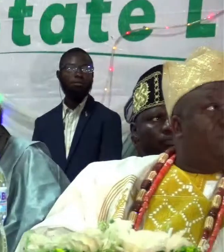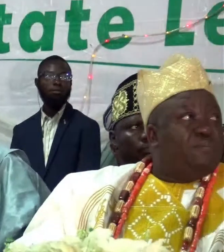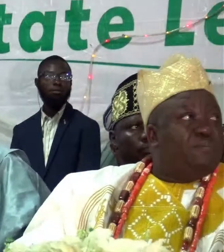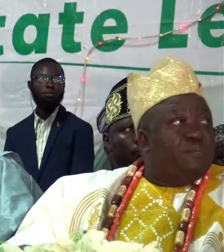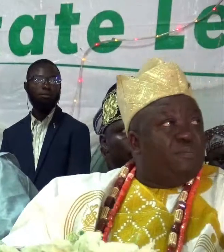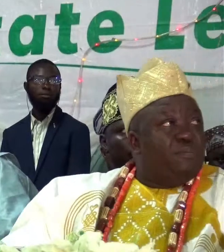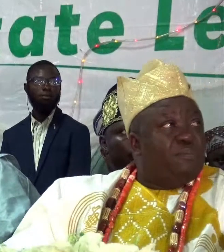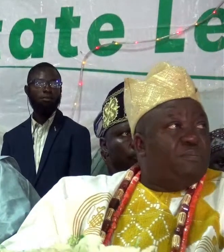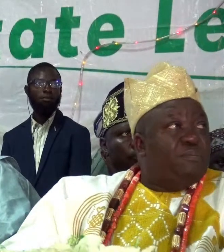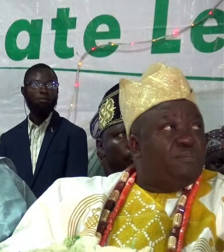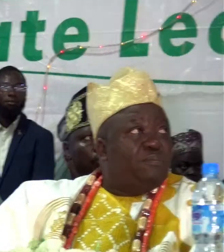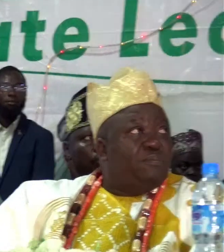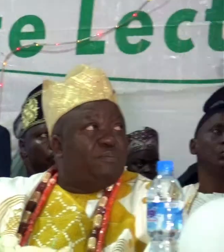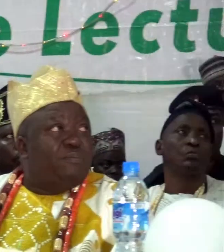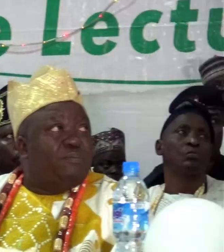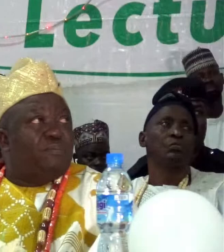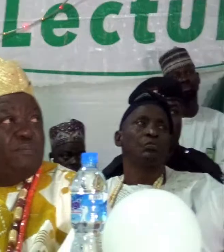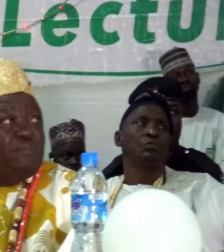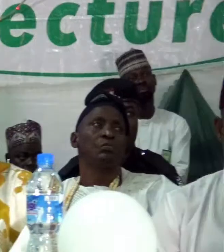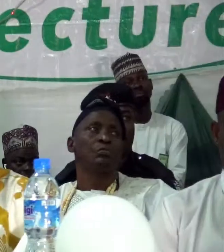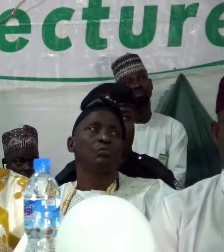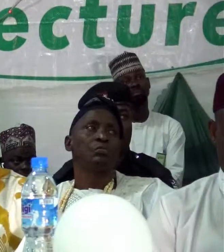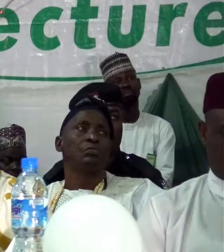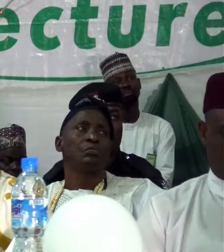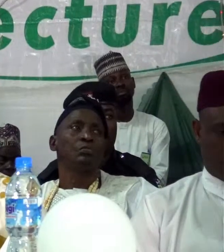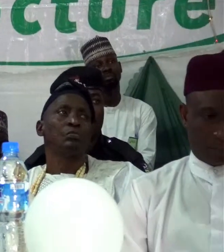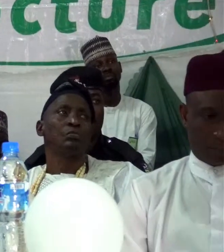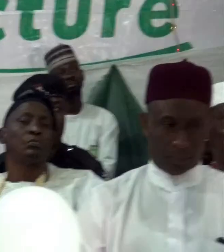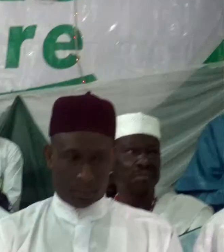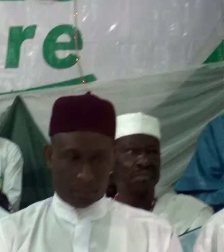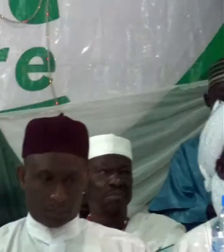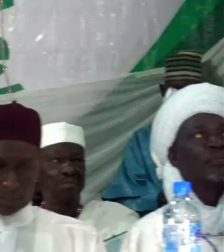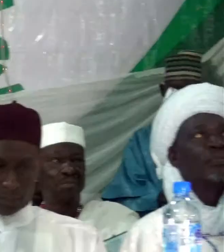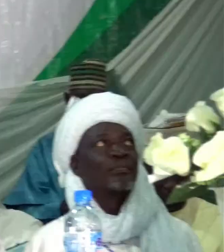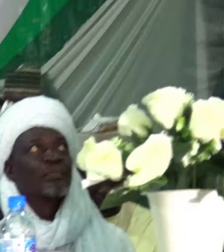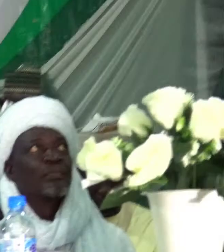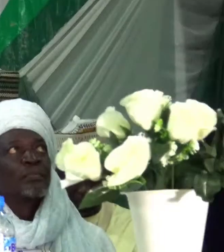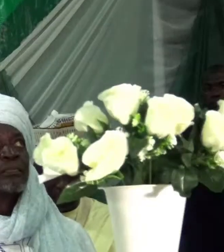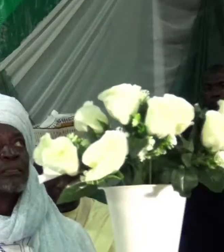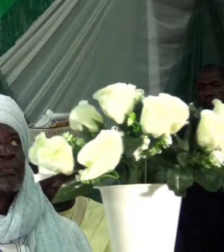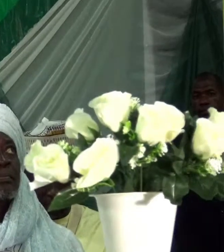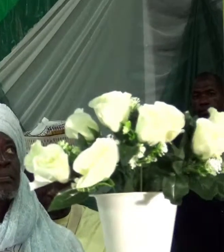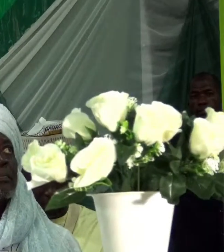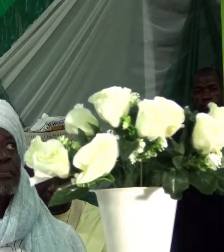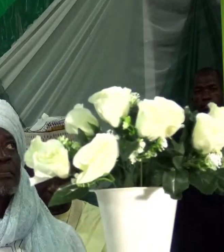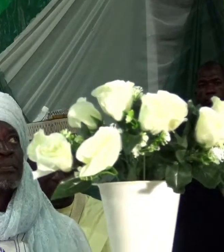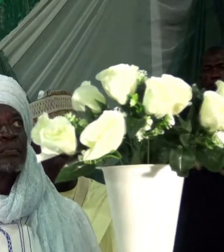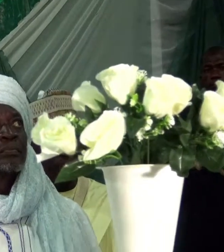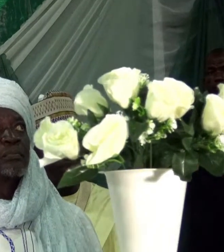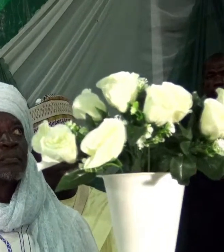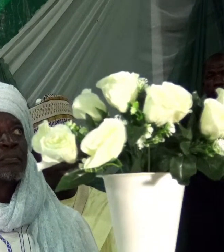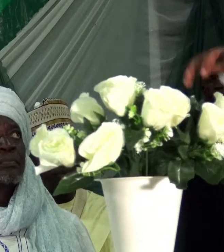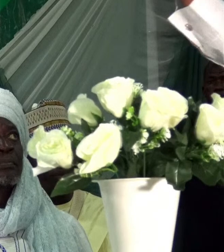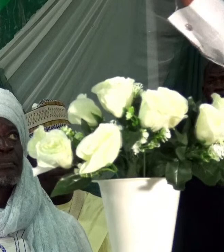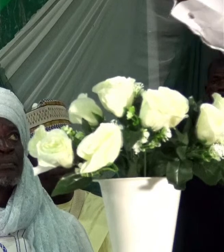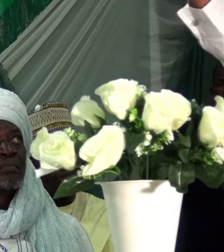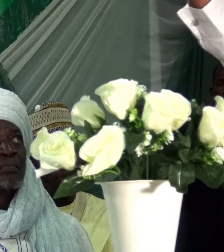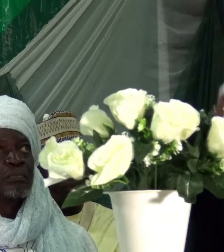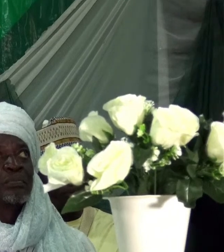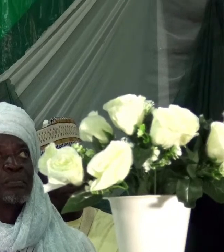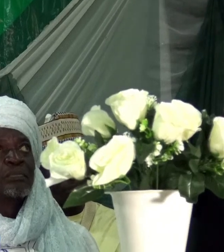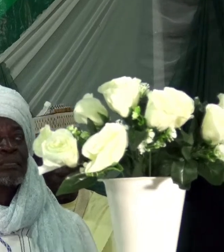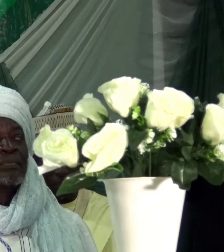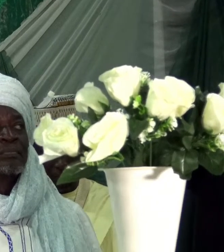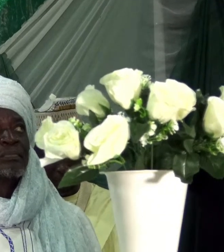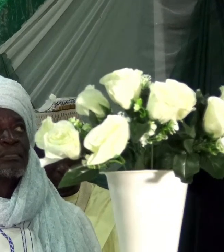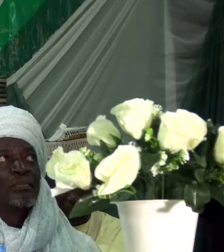ba tun se daada yo tun pare. Abi to pe to inna salata tanalil fashai wal munkari. Walazikun la akbaru olorun soro moral nbe